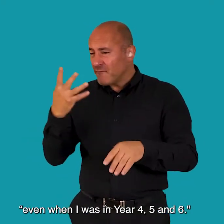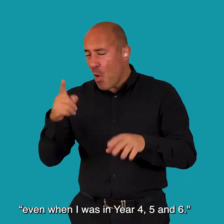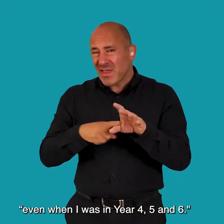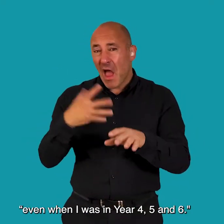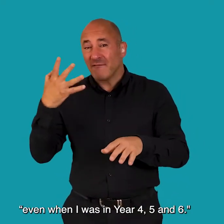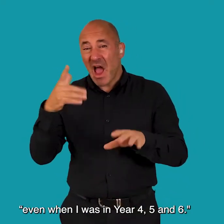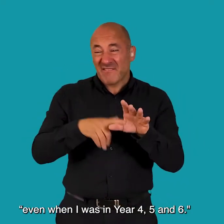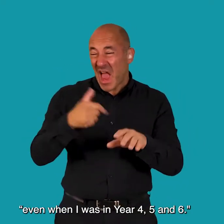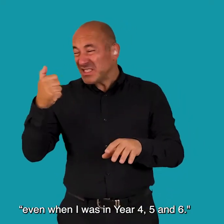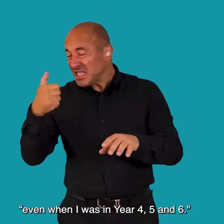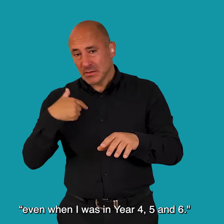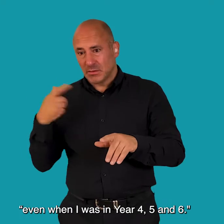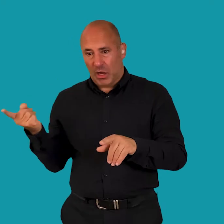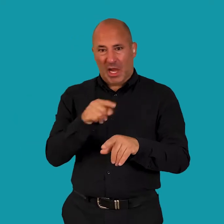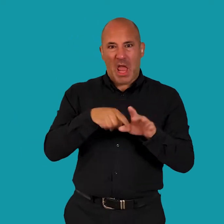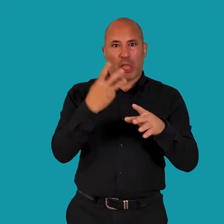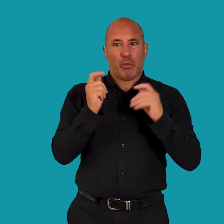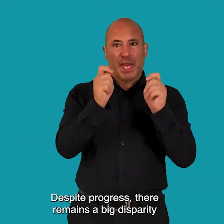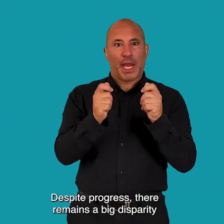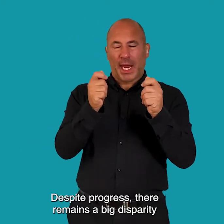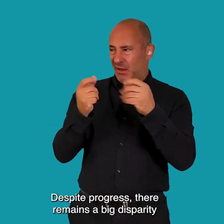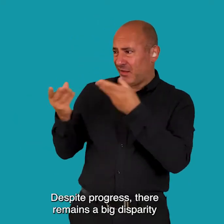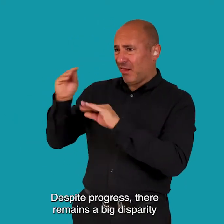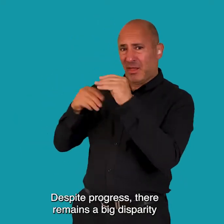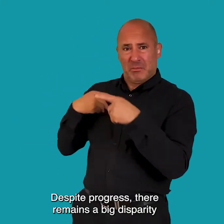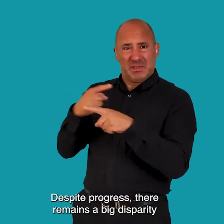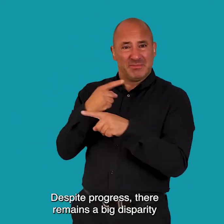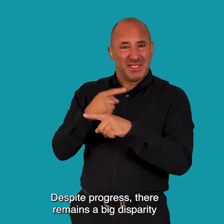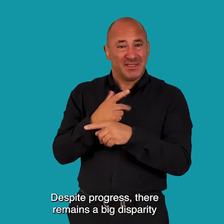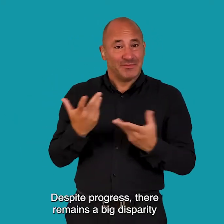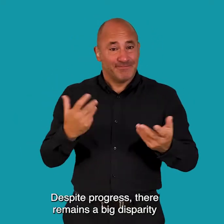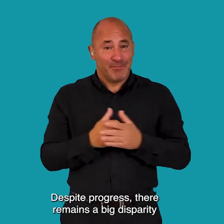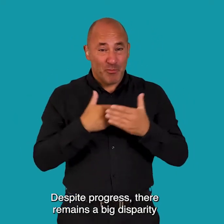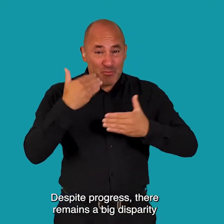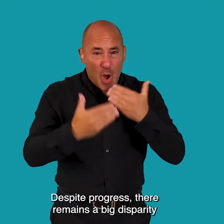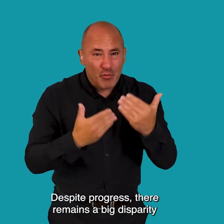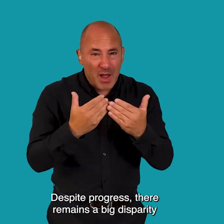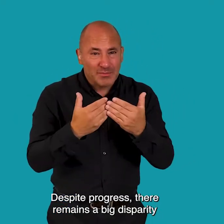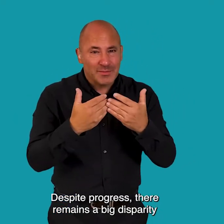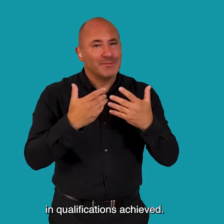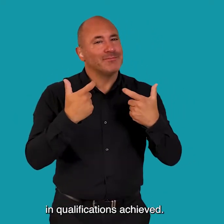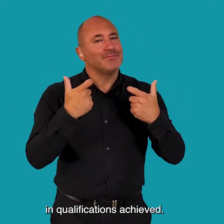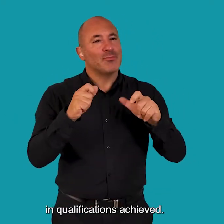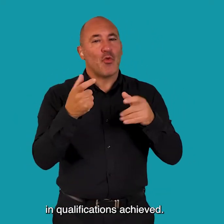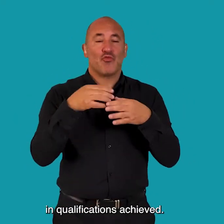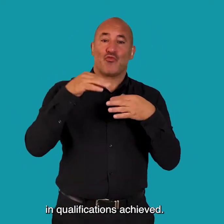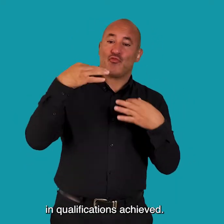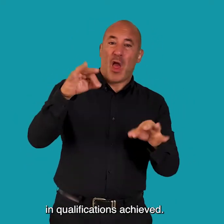4, 5 and 6. Despite progress, there remains a big disparity in qualifications